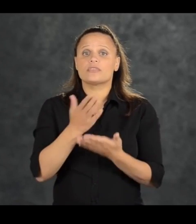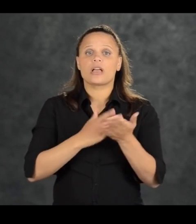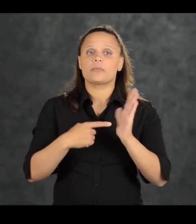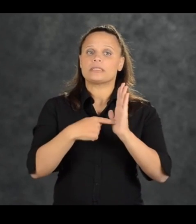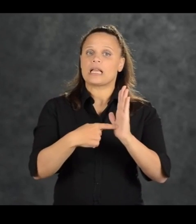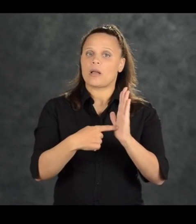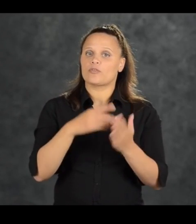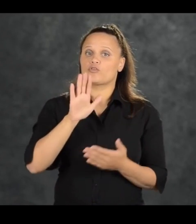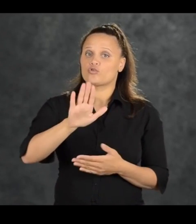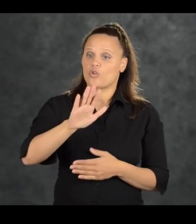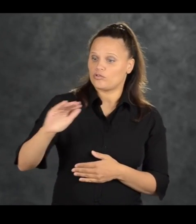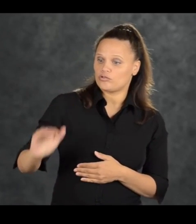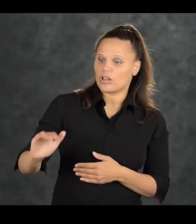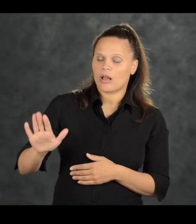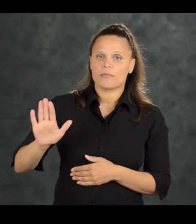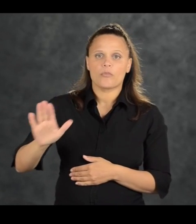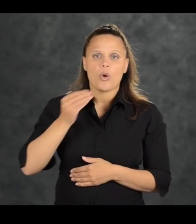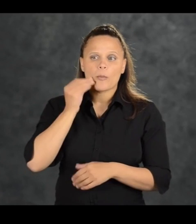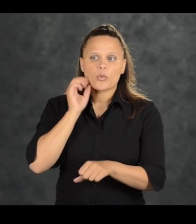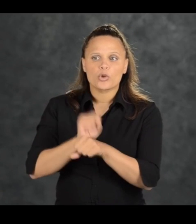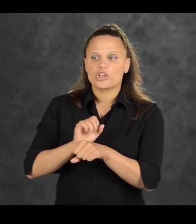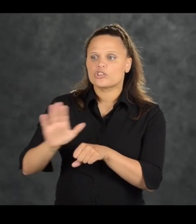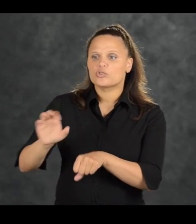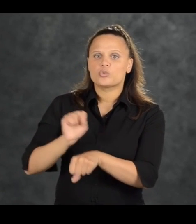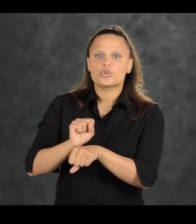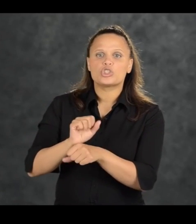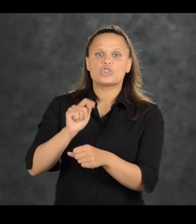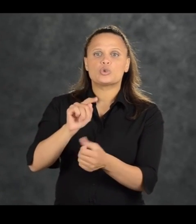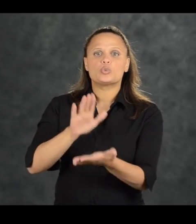has changed, that needs to be documented too.